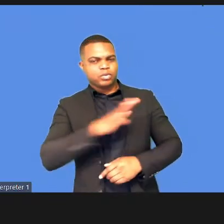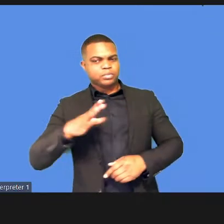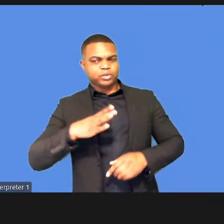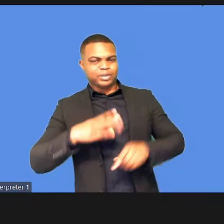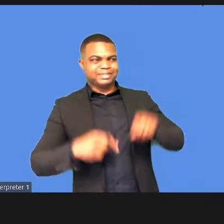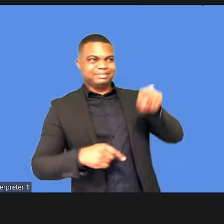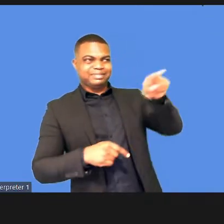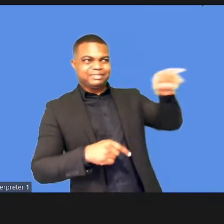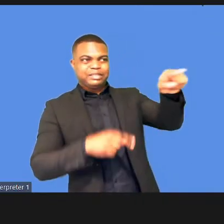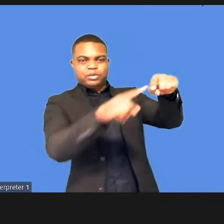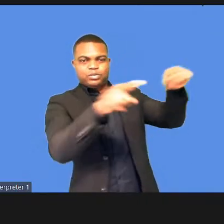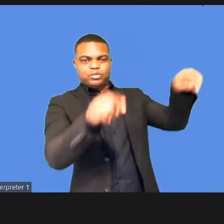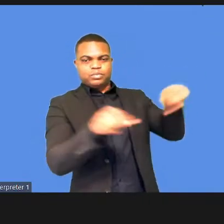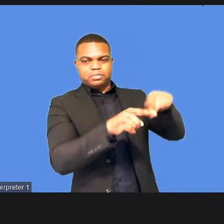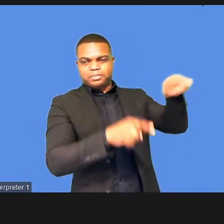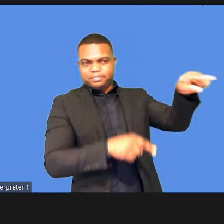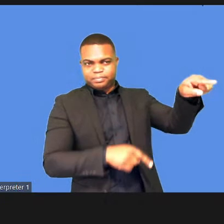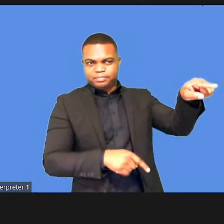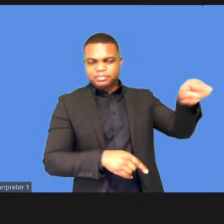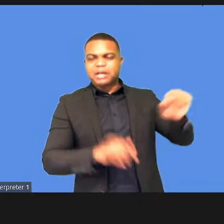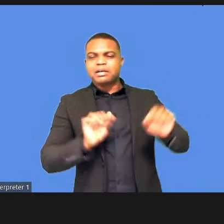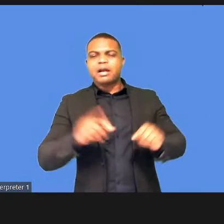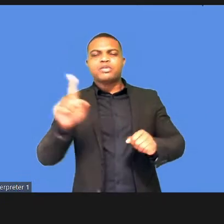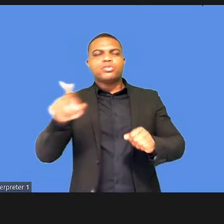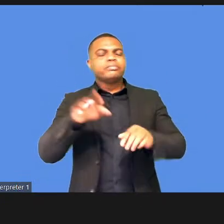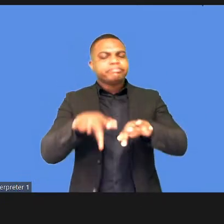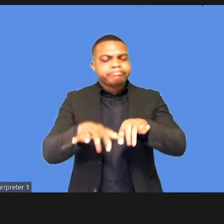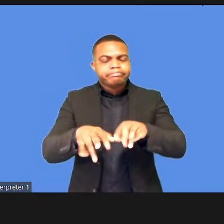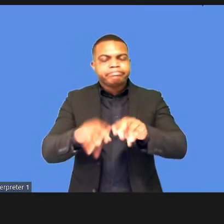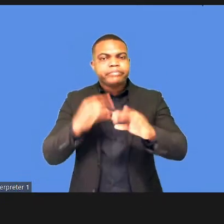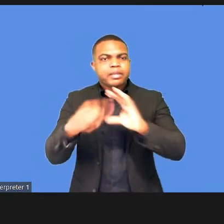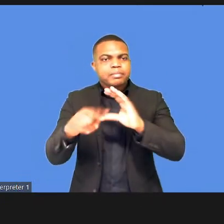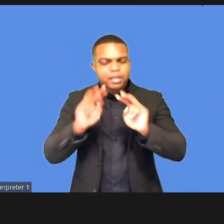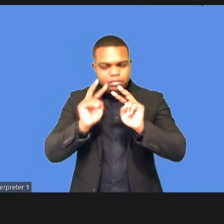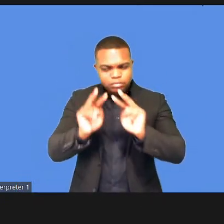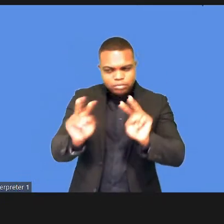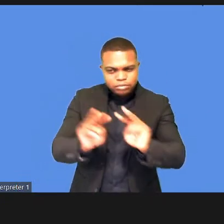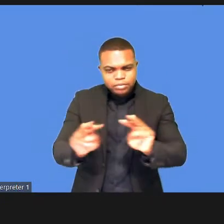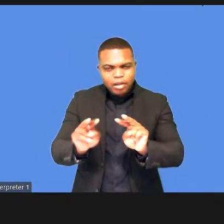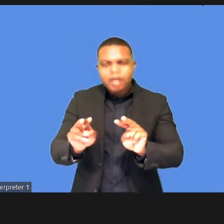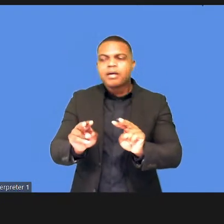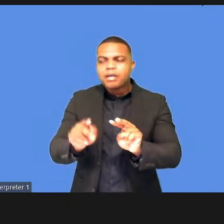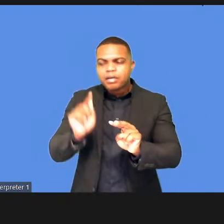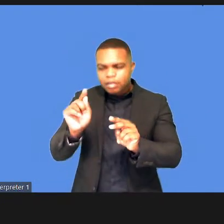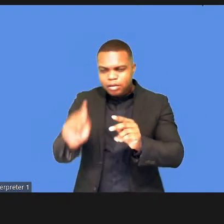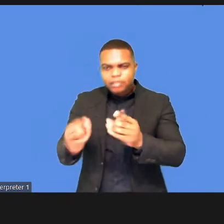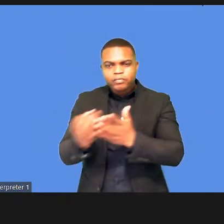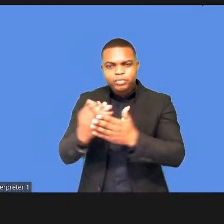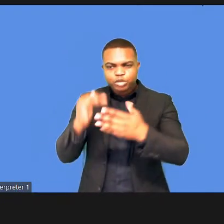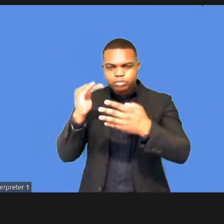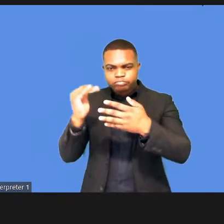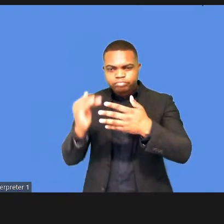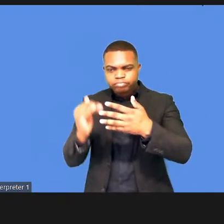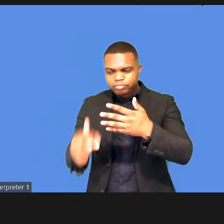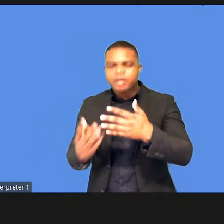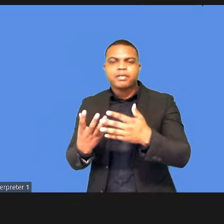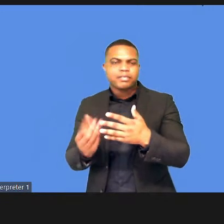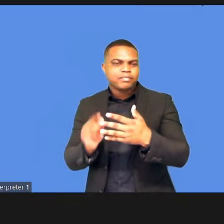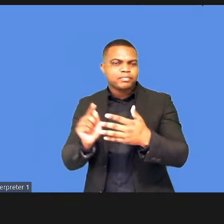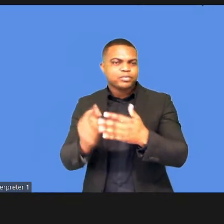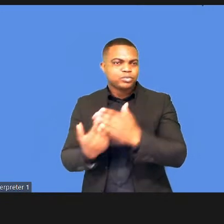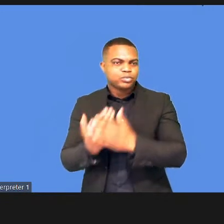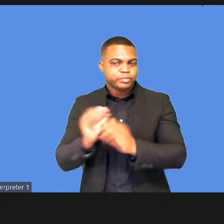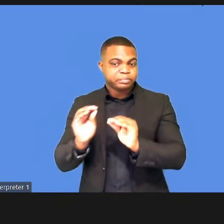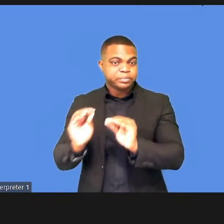sent. ODD 17 ici dans la salle Mahatma Gandhi. ODD 6,